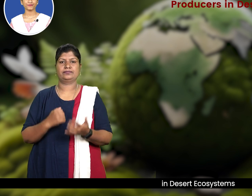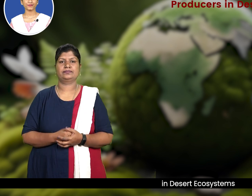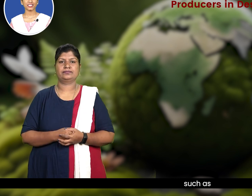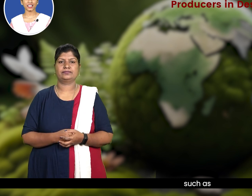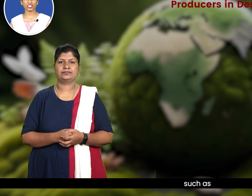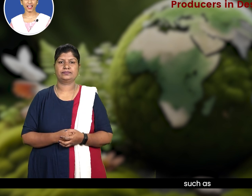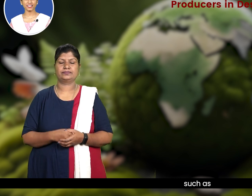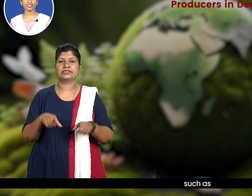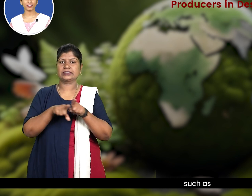such as